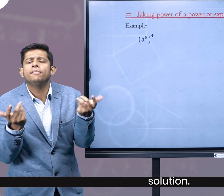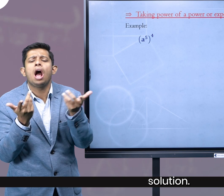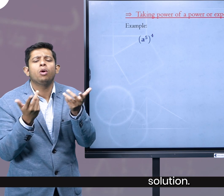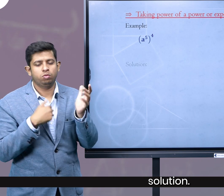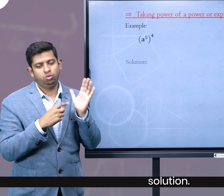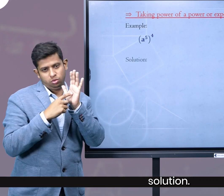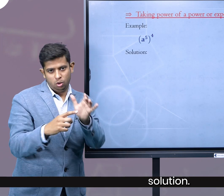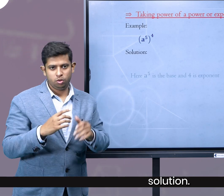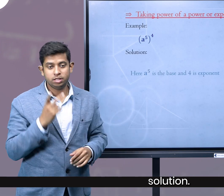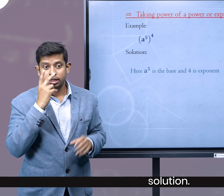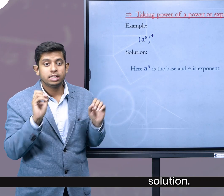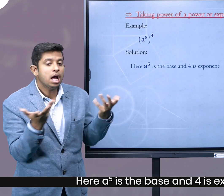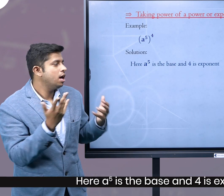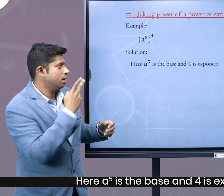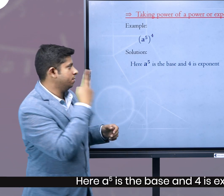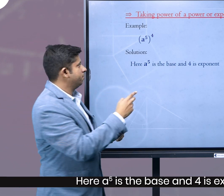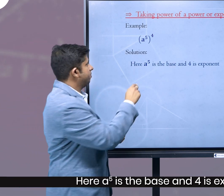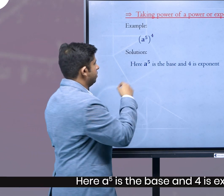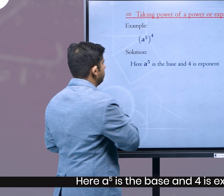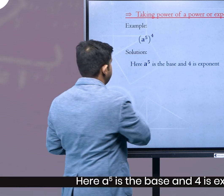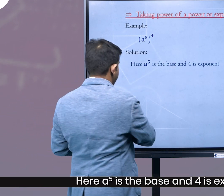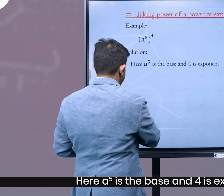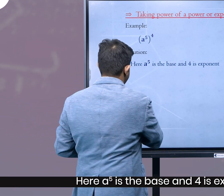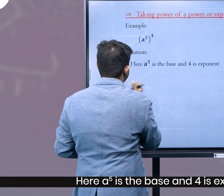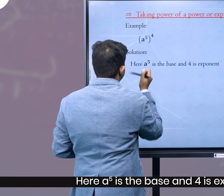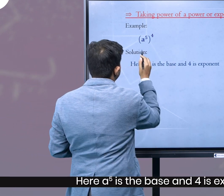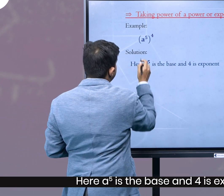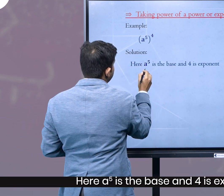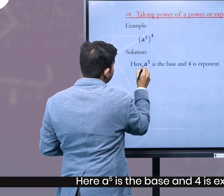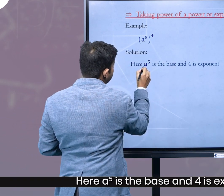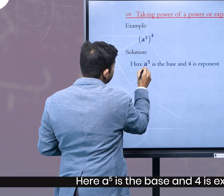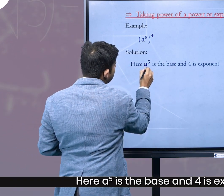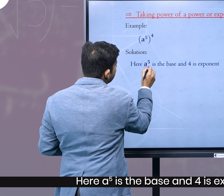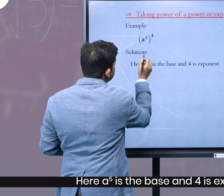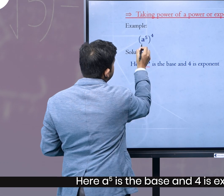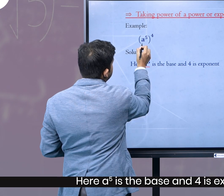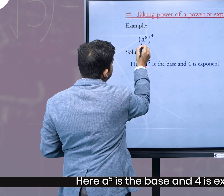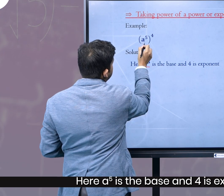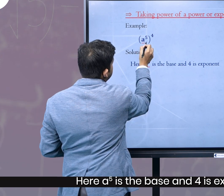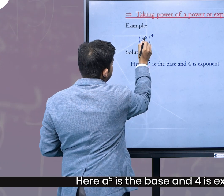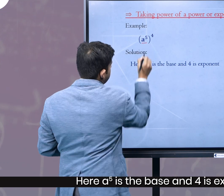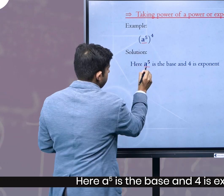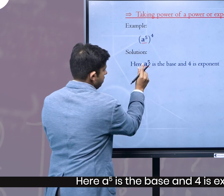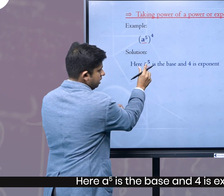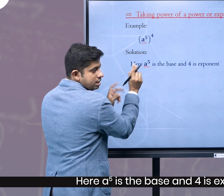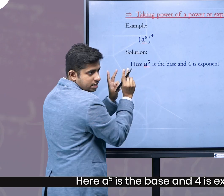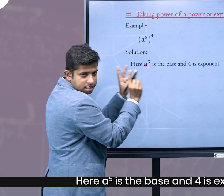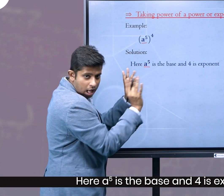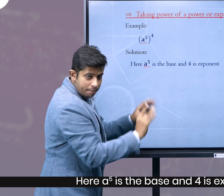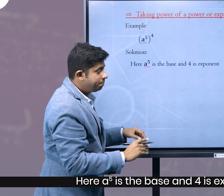Solution. Here a to the power of 5 is the base and 4